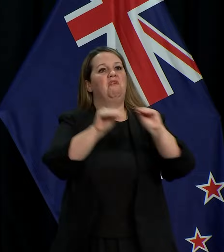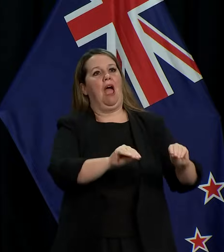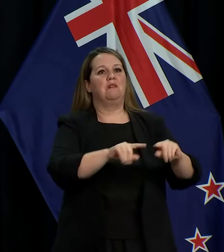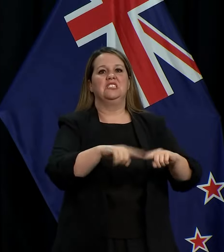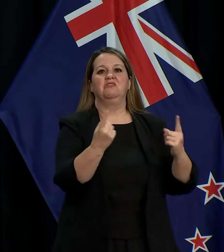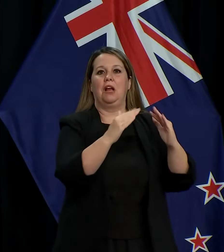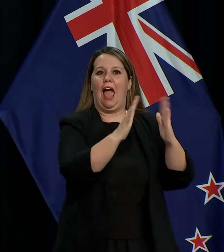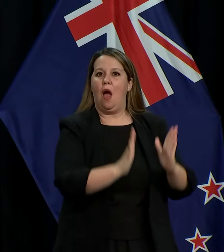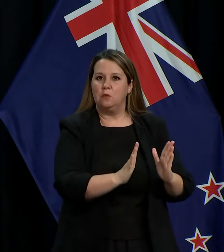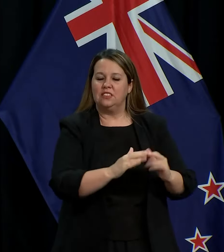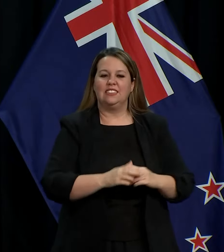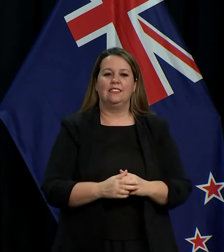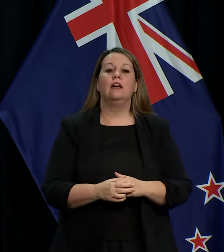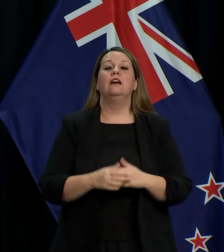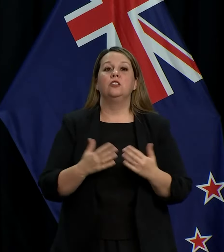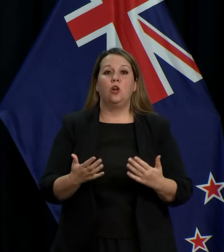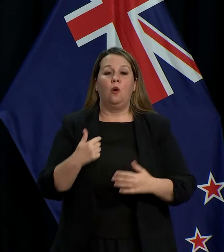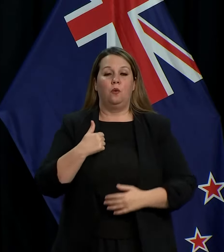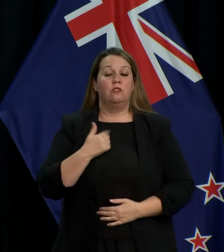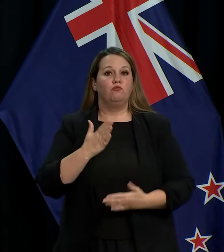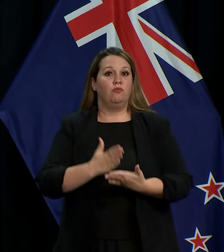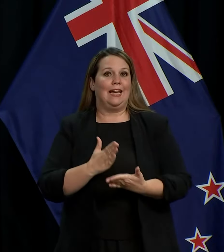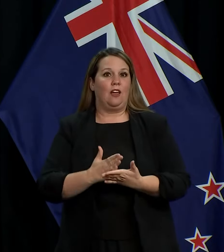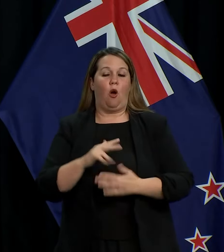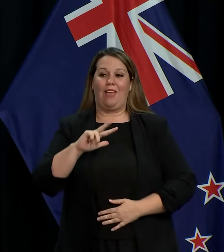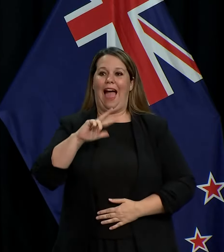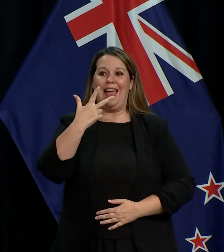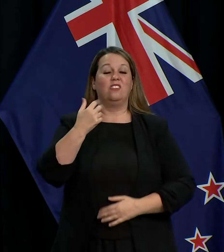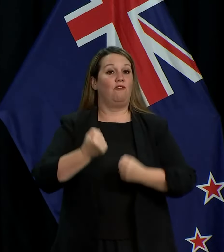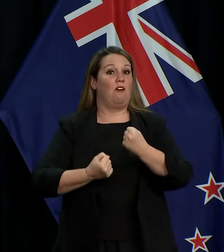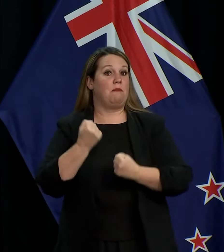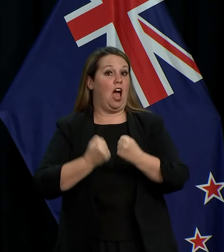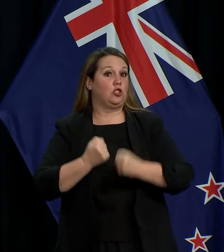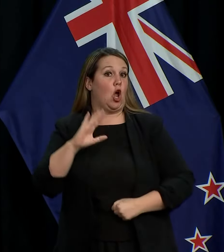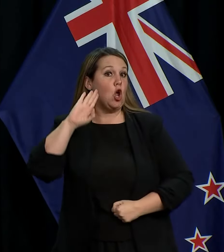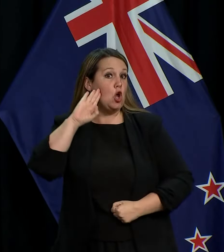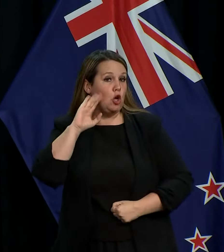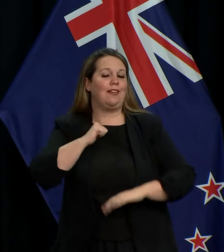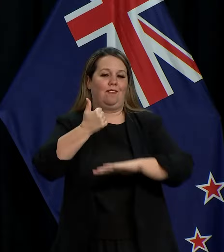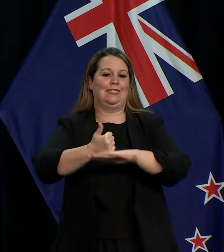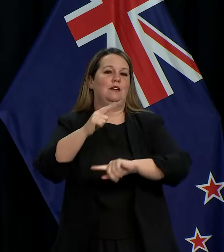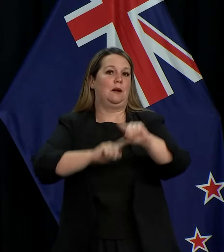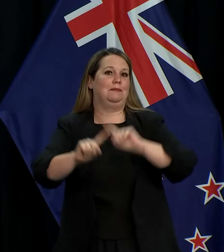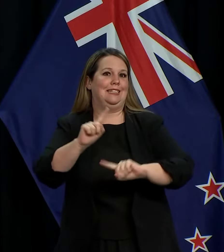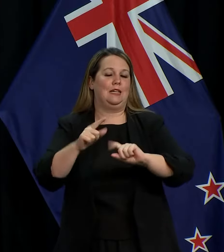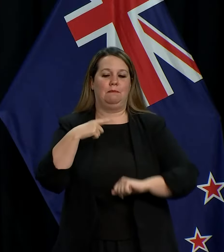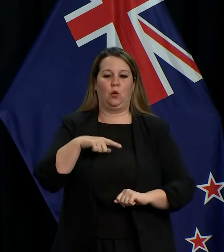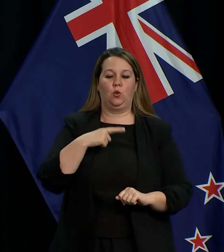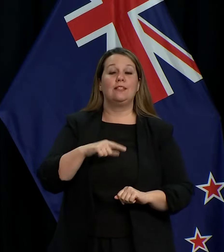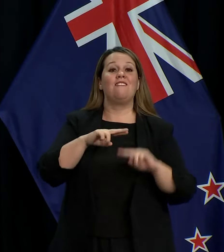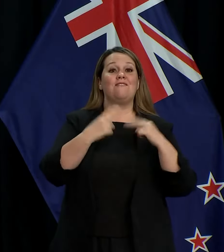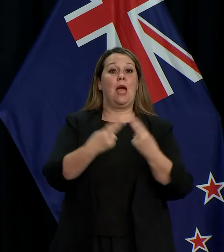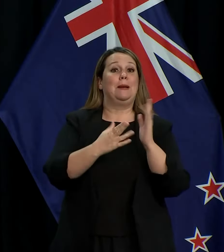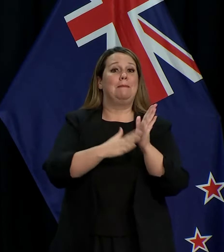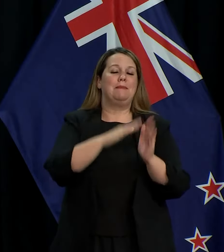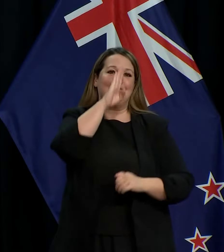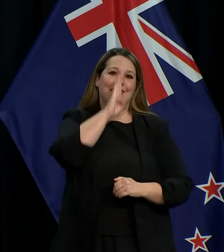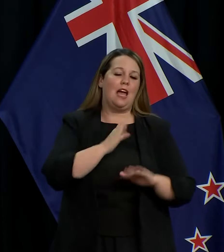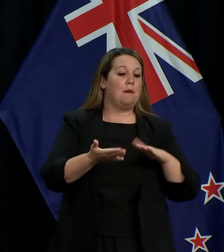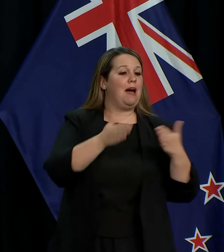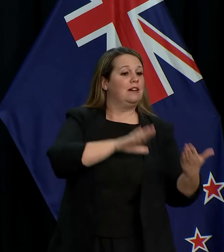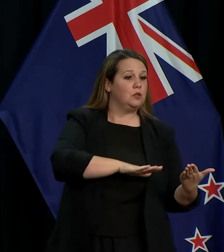they scheduled a meeting on the 8th of March, 2 weeks following the sad passing of their family member, to try and talk